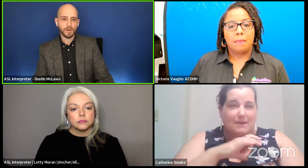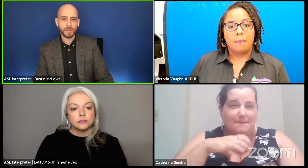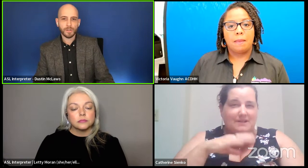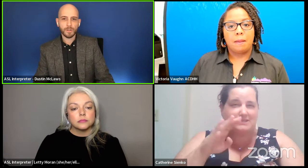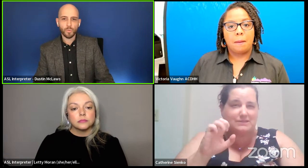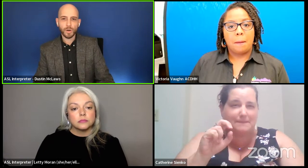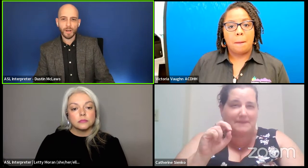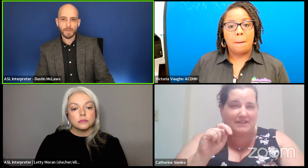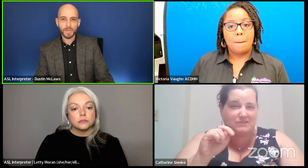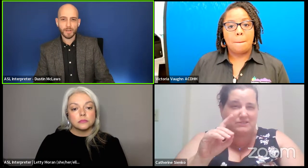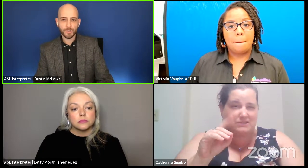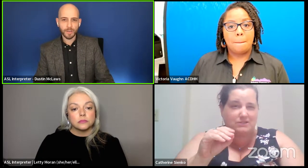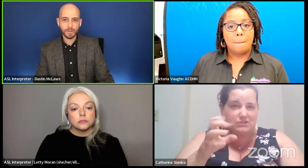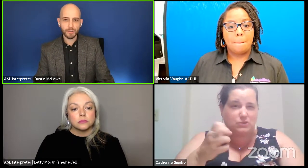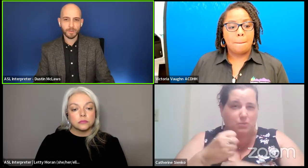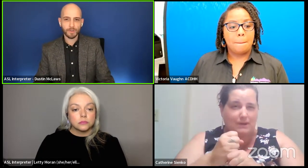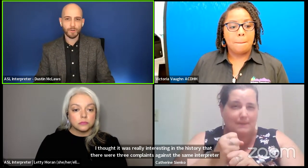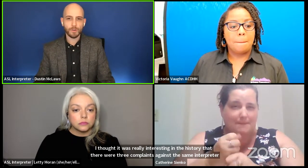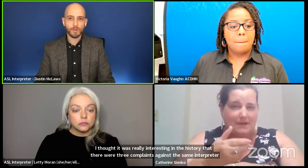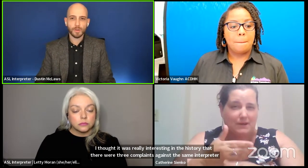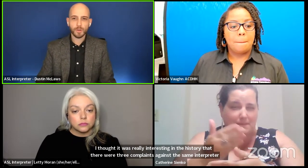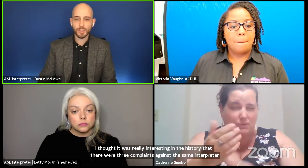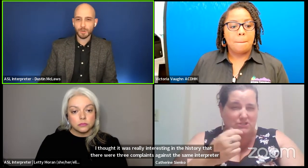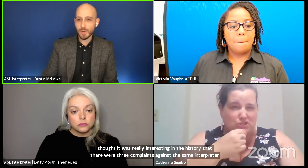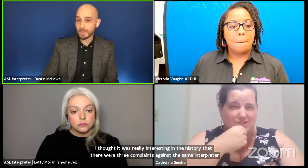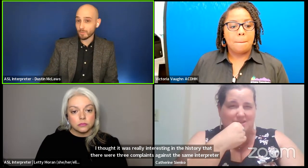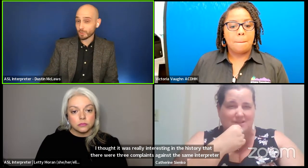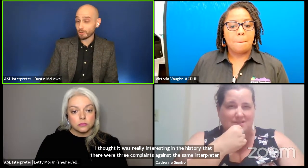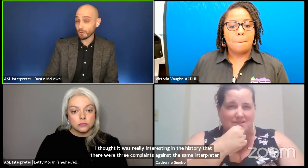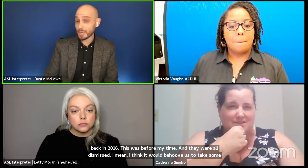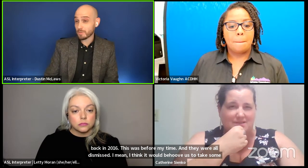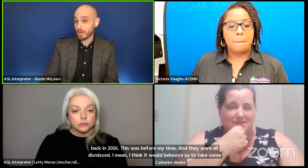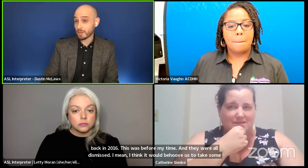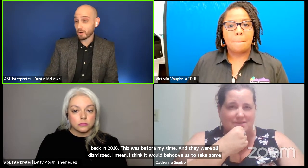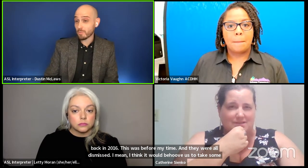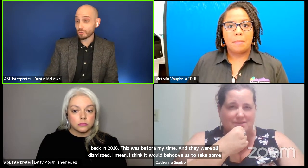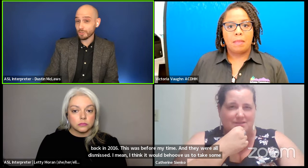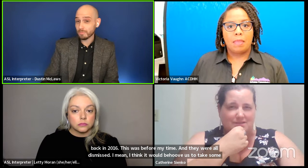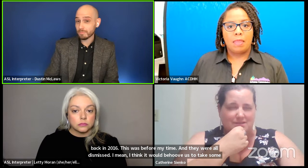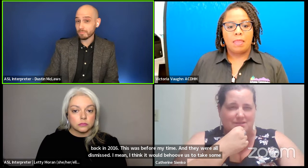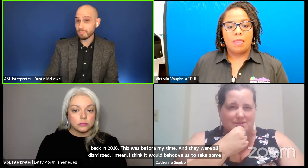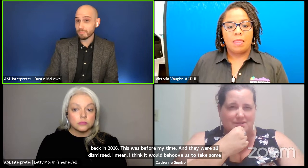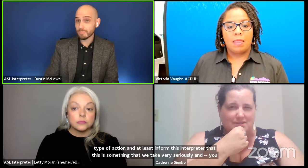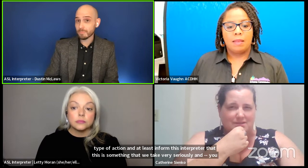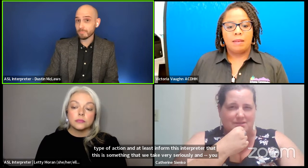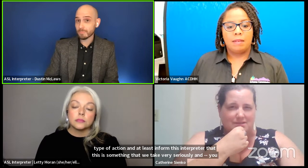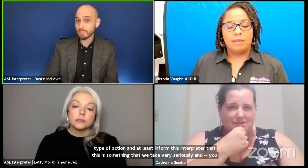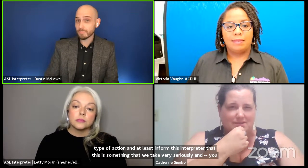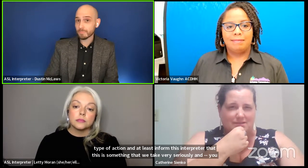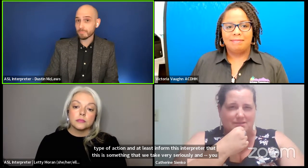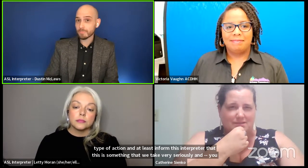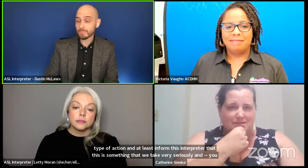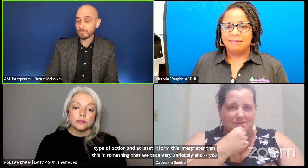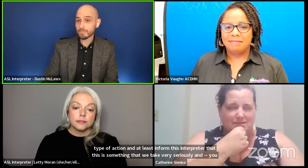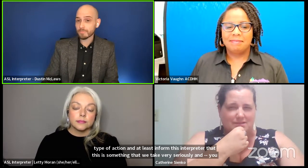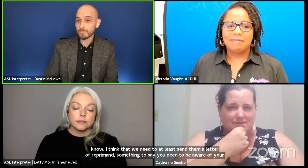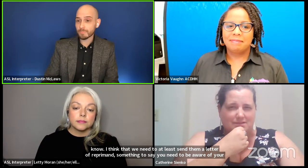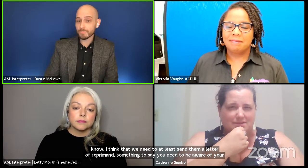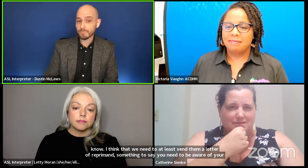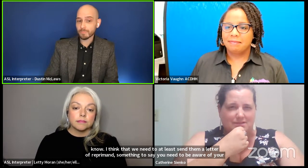Based on what I'm hearing, Commissioner Benton, would you like to make a motion?